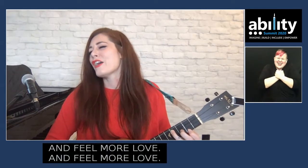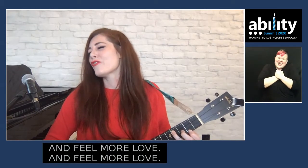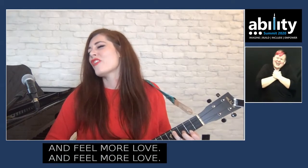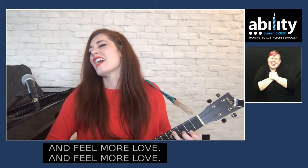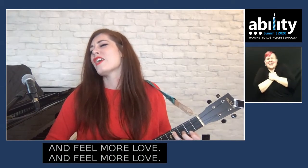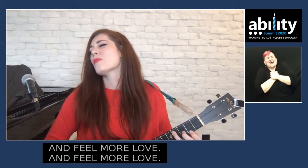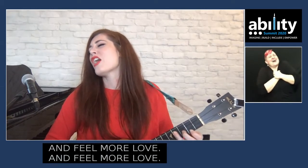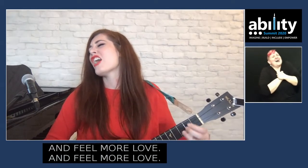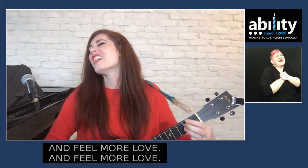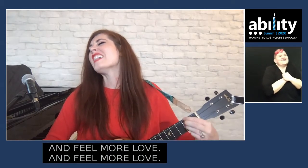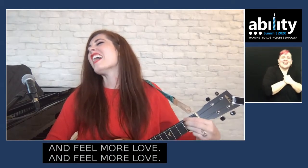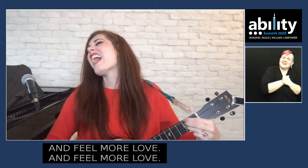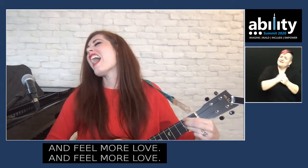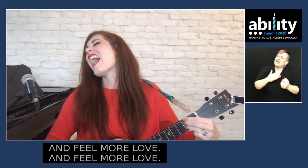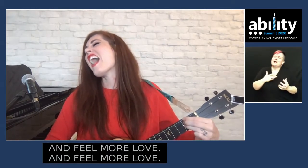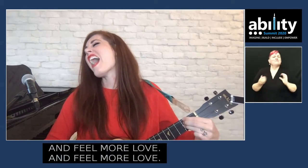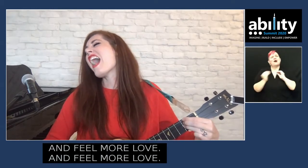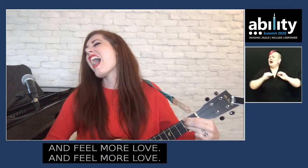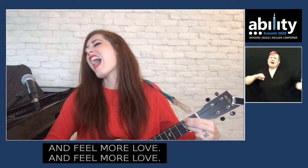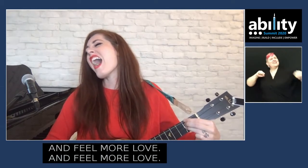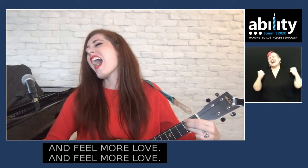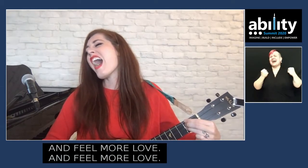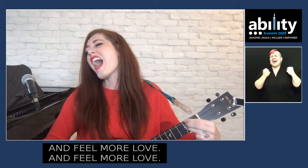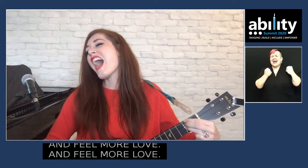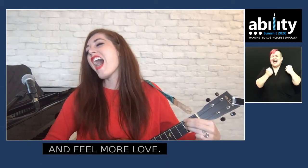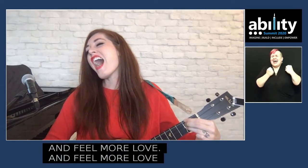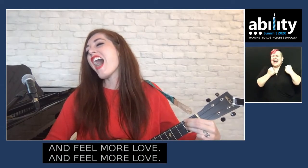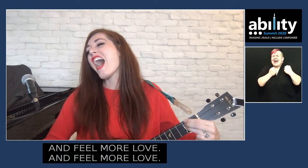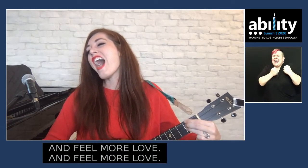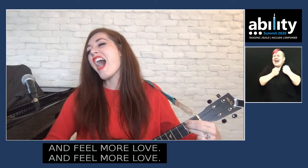love, and feel more